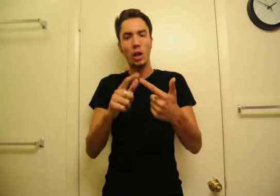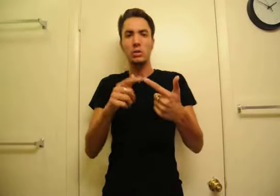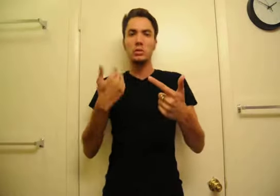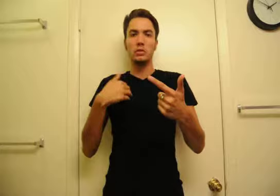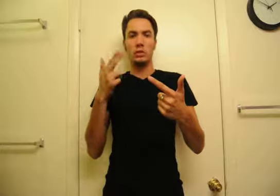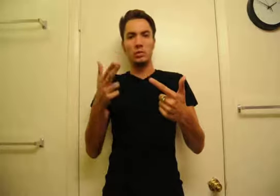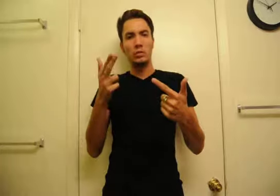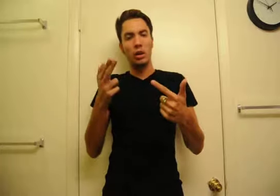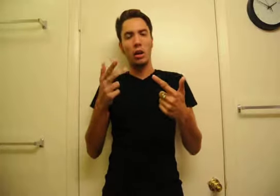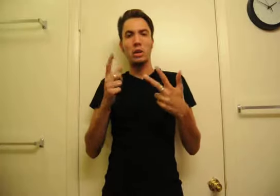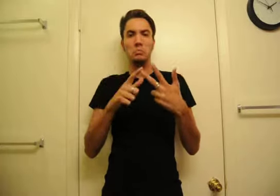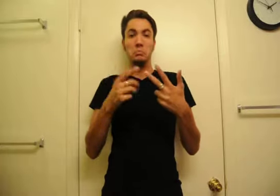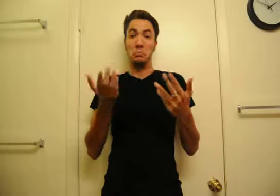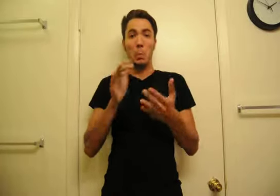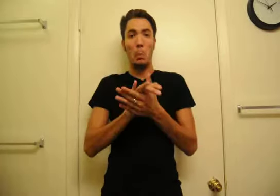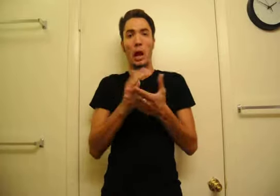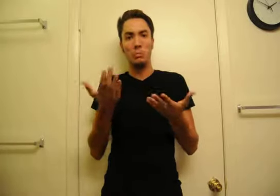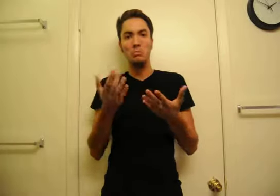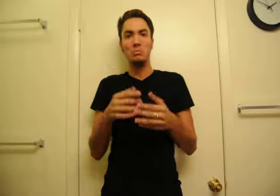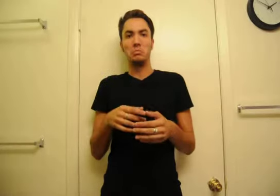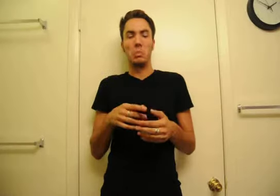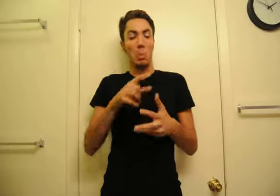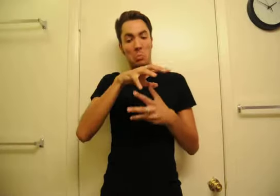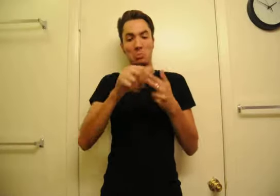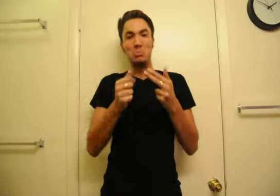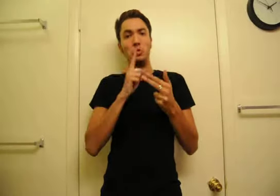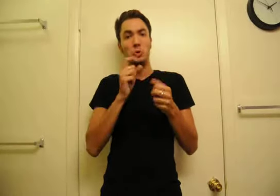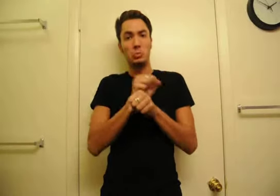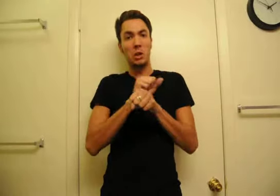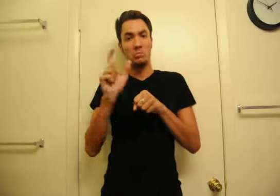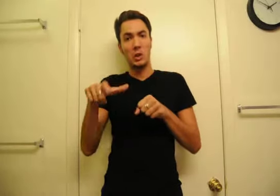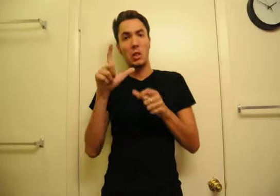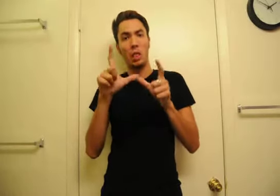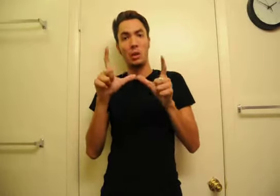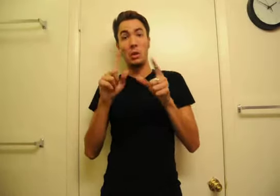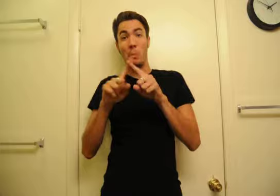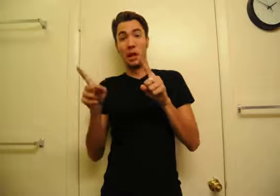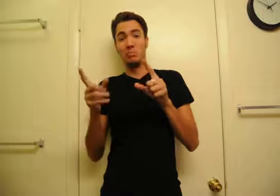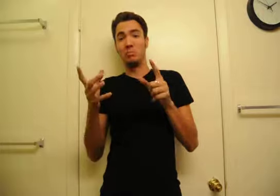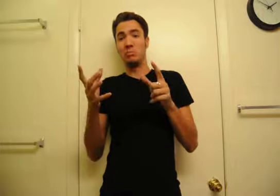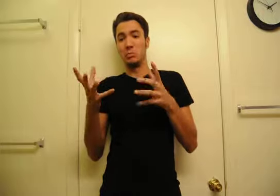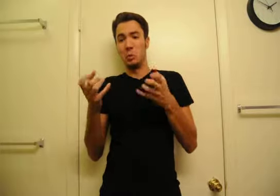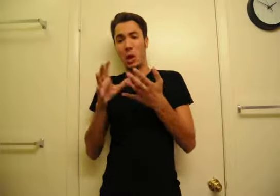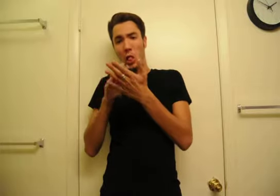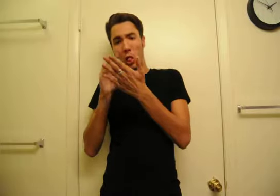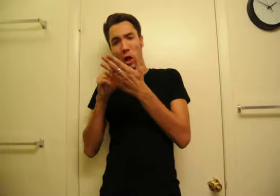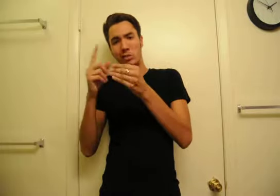That's true in everything risky except technology. For some reason, there's no standard syllabus. There's no basic